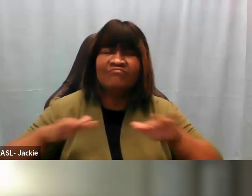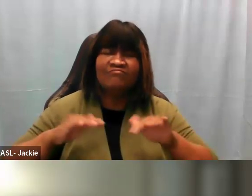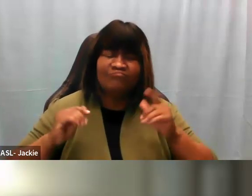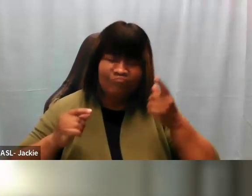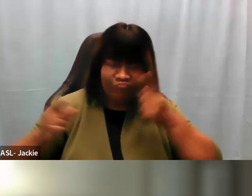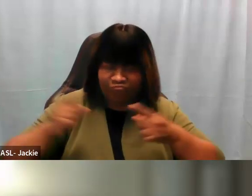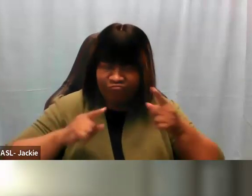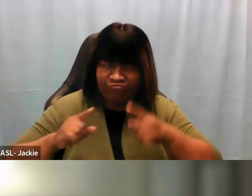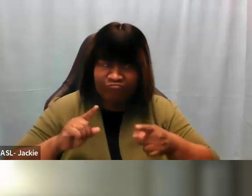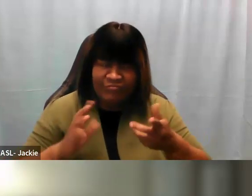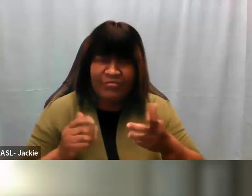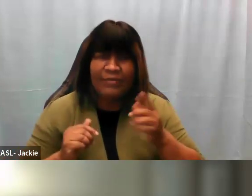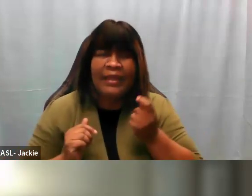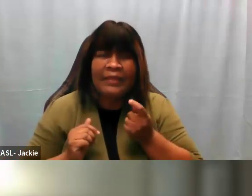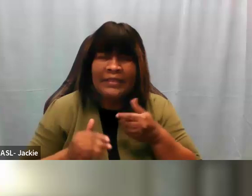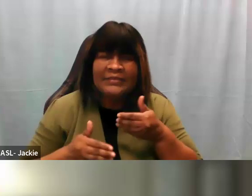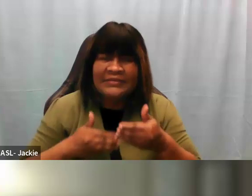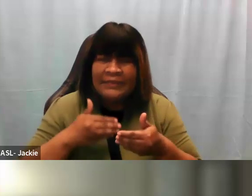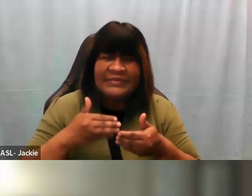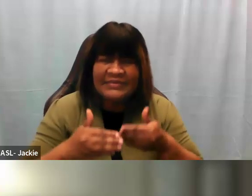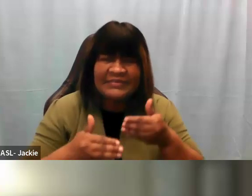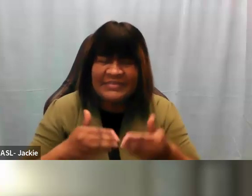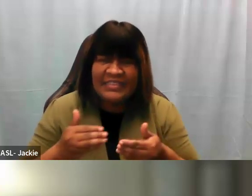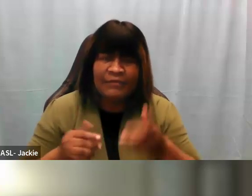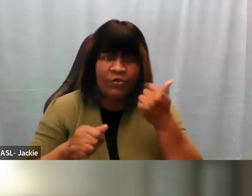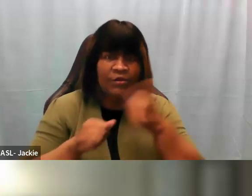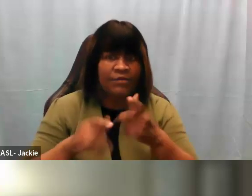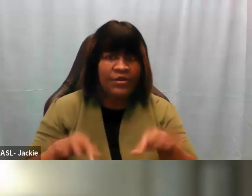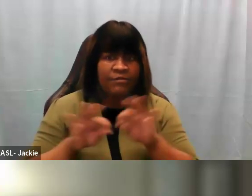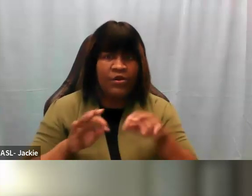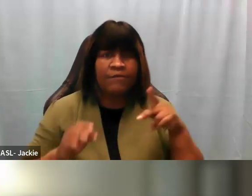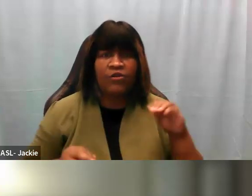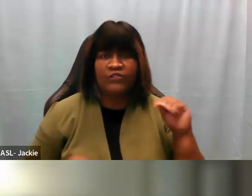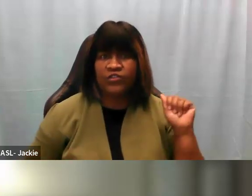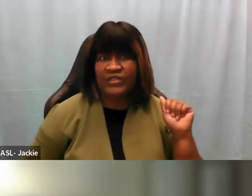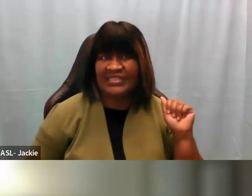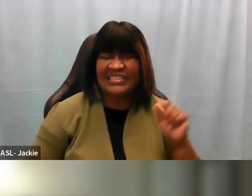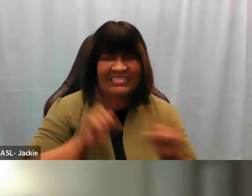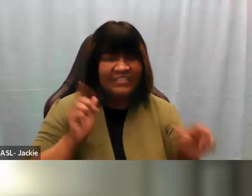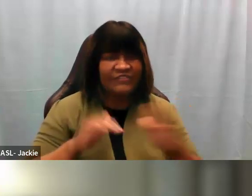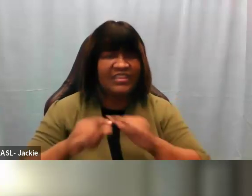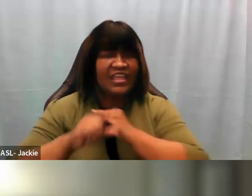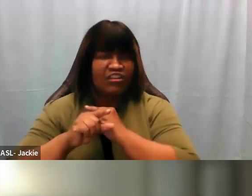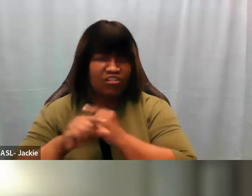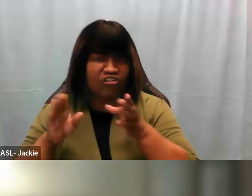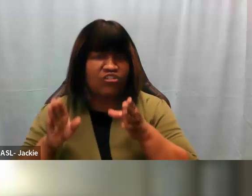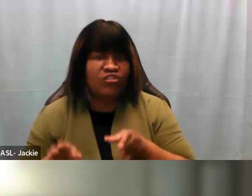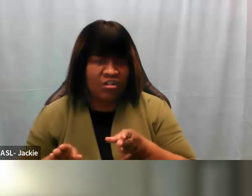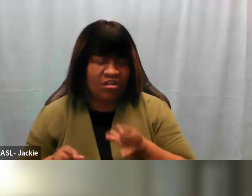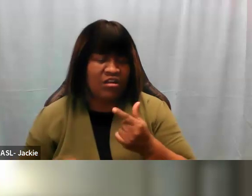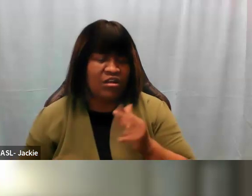can maybe make baby steps. But again, remembering that a power of attorney is very different than